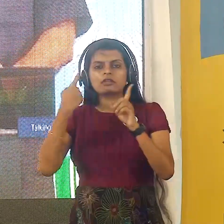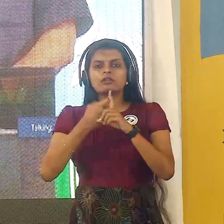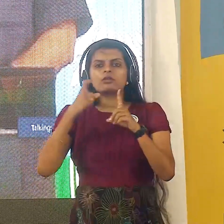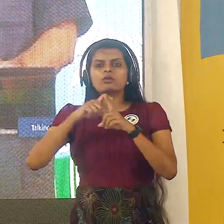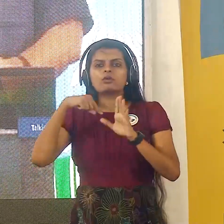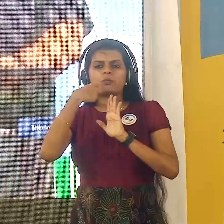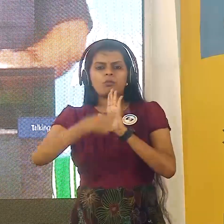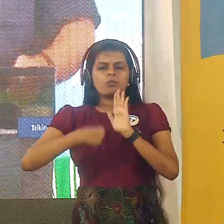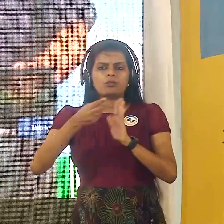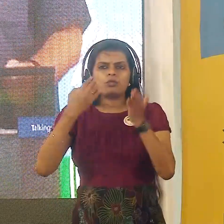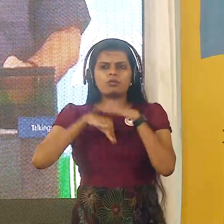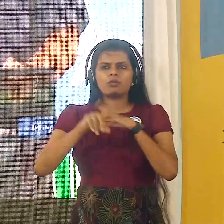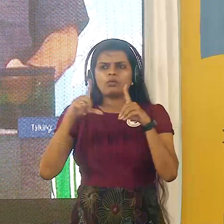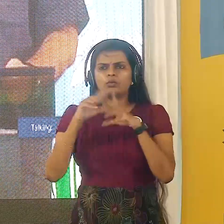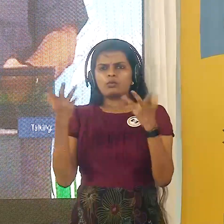and related